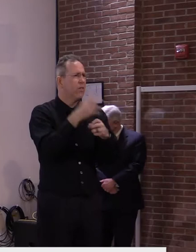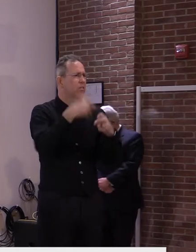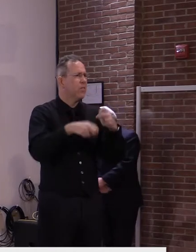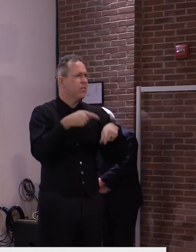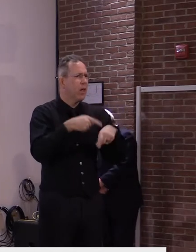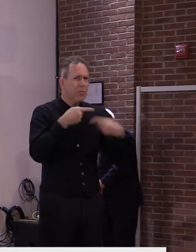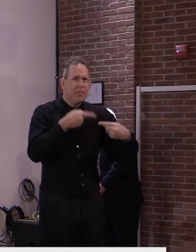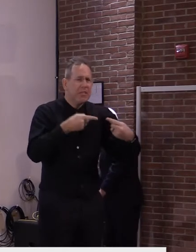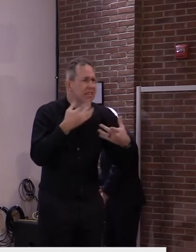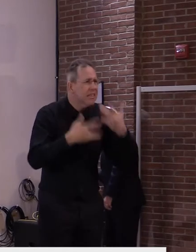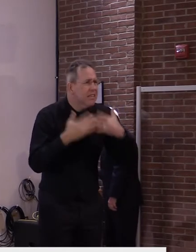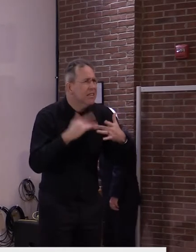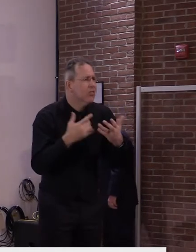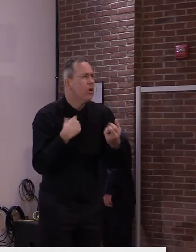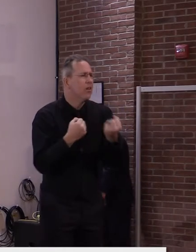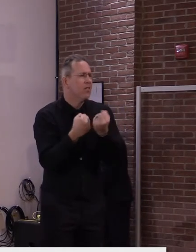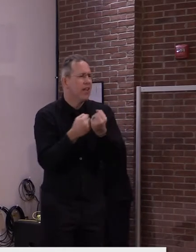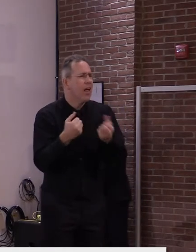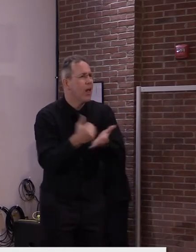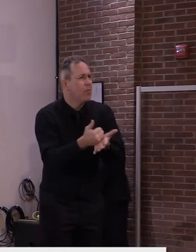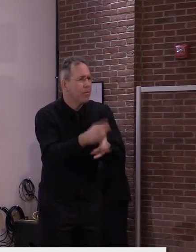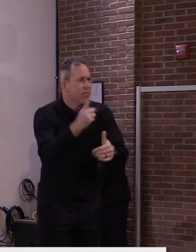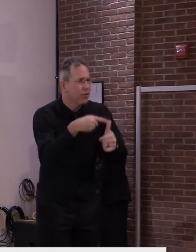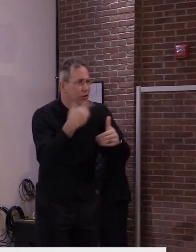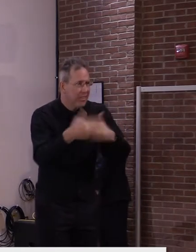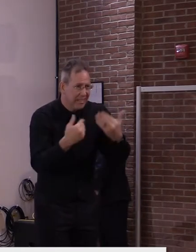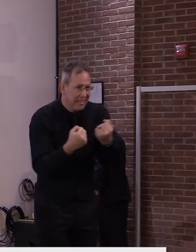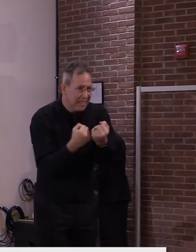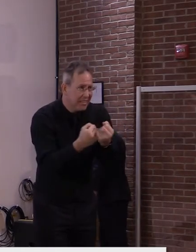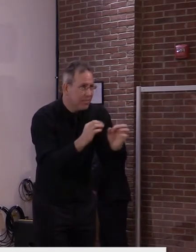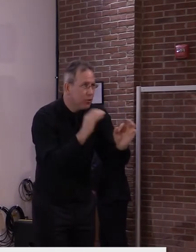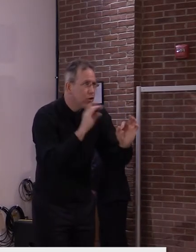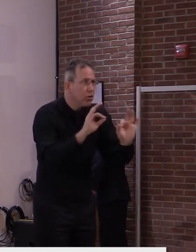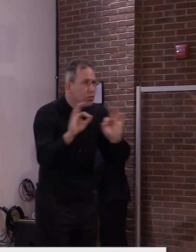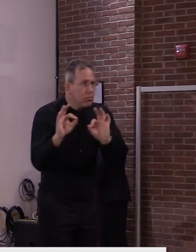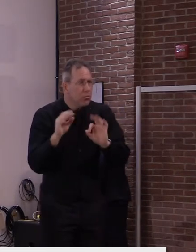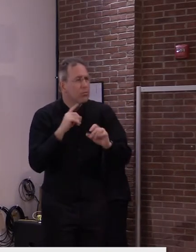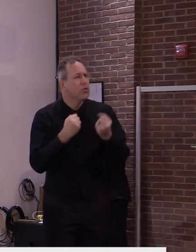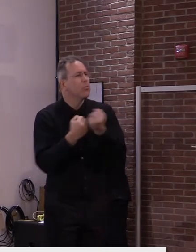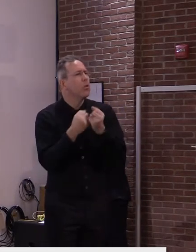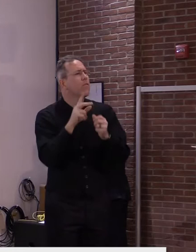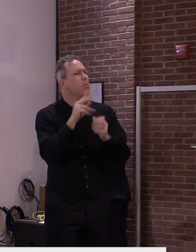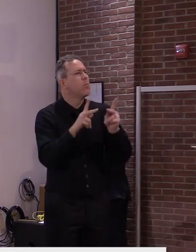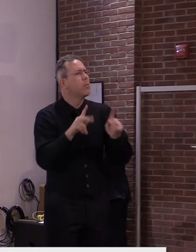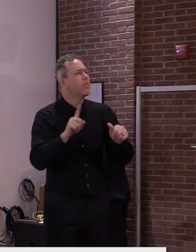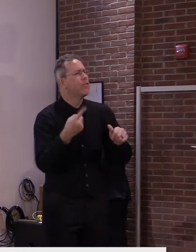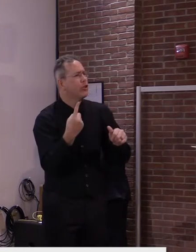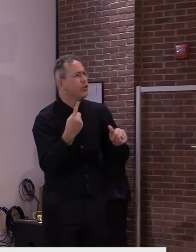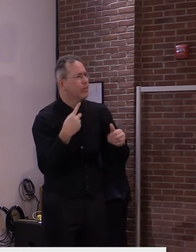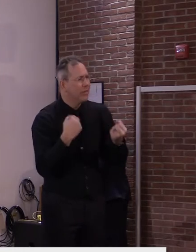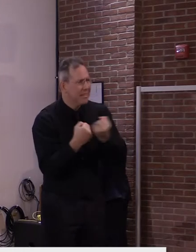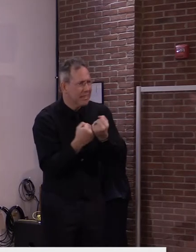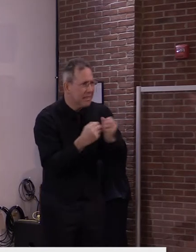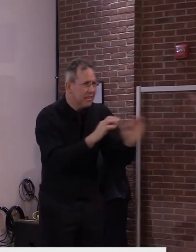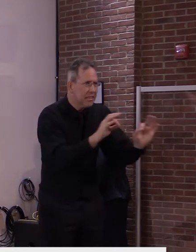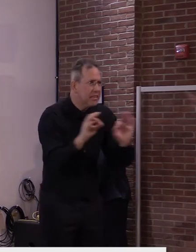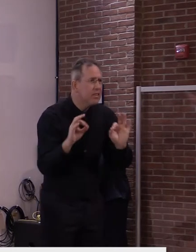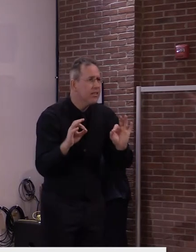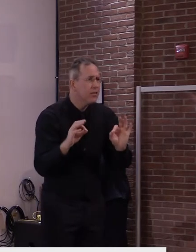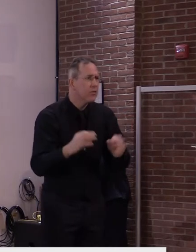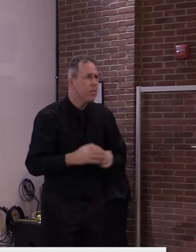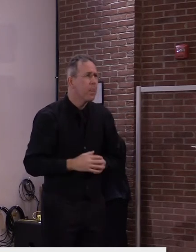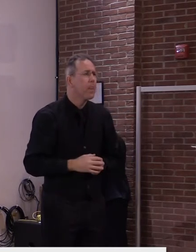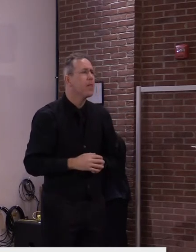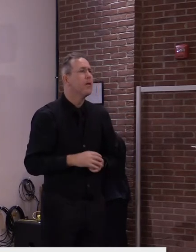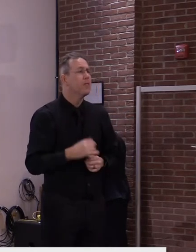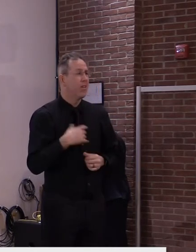that we're providing for Vermonters. As we've seen, we had an unexpected surplus in some